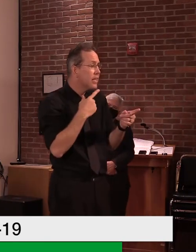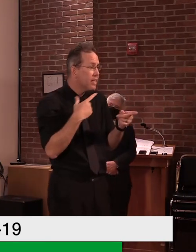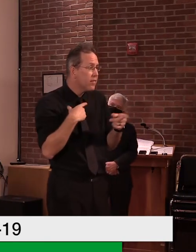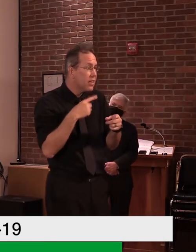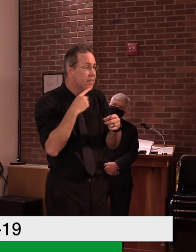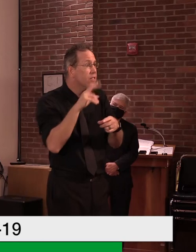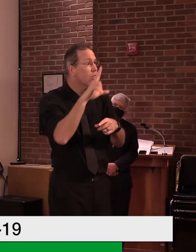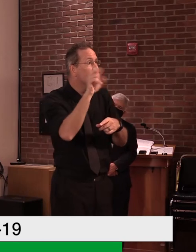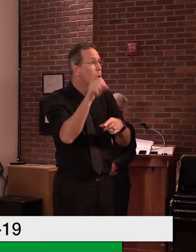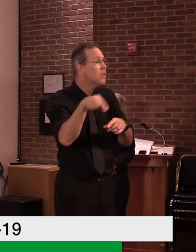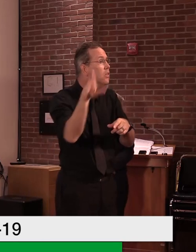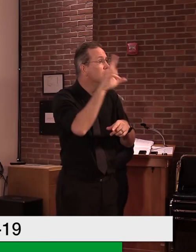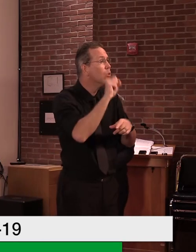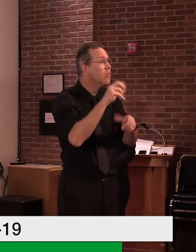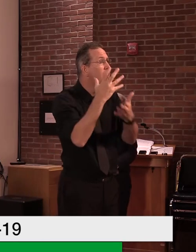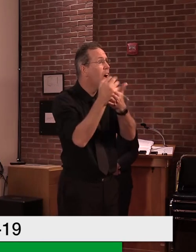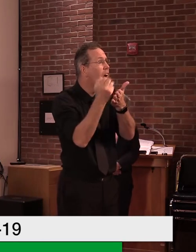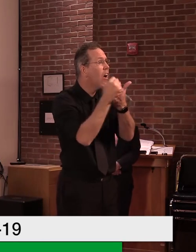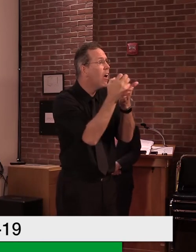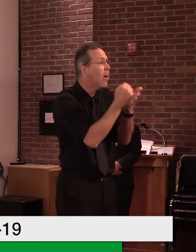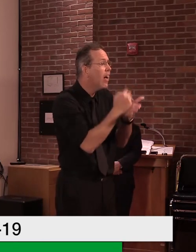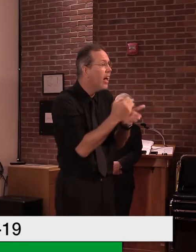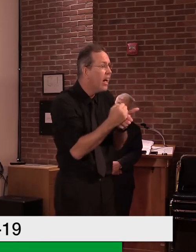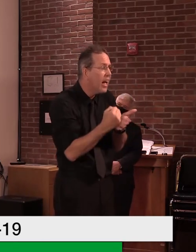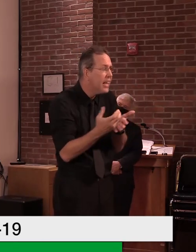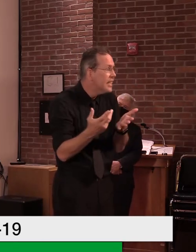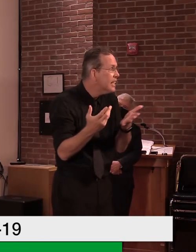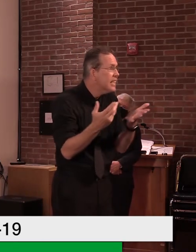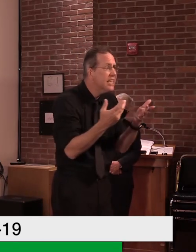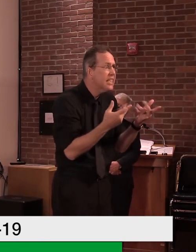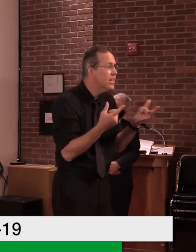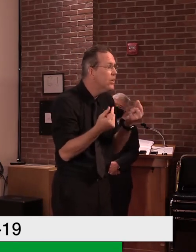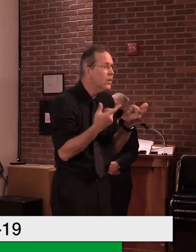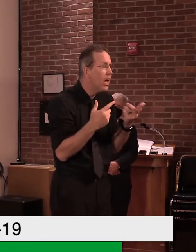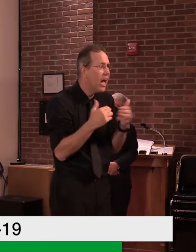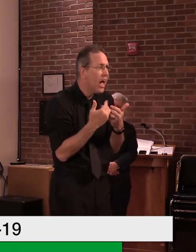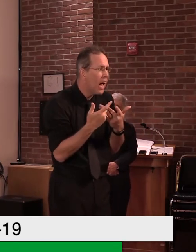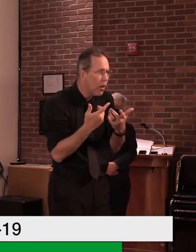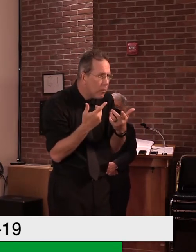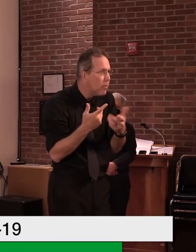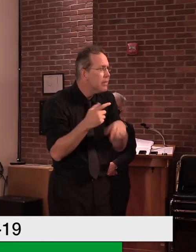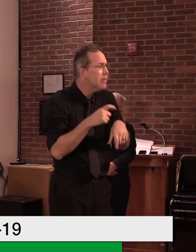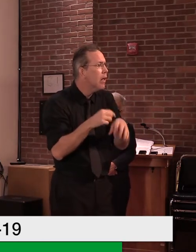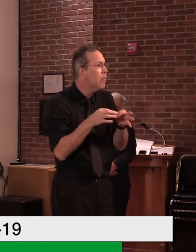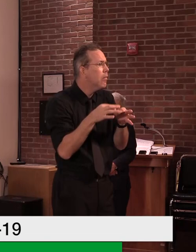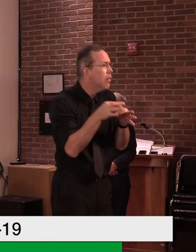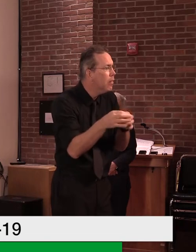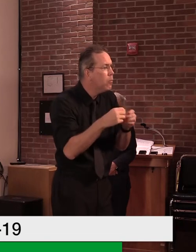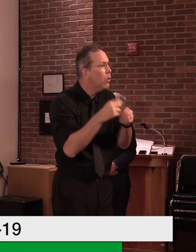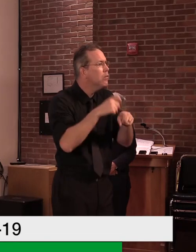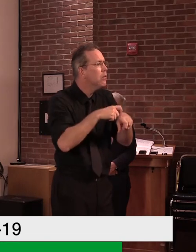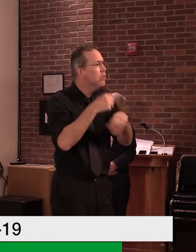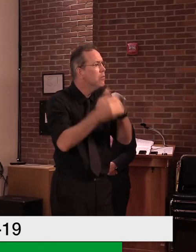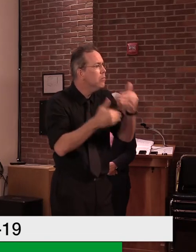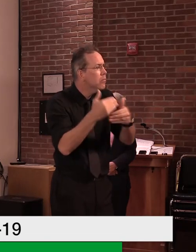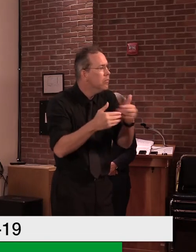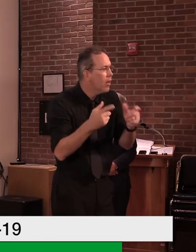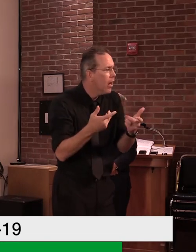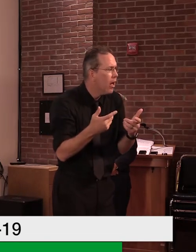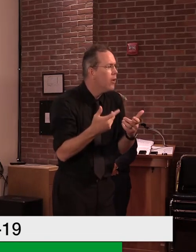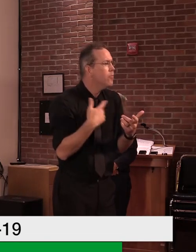having adequate testing supplies or adequate turnaround times, are there ways we can conserve